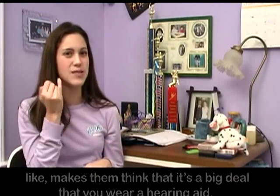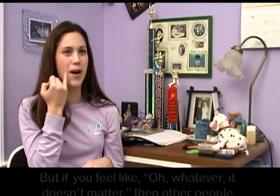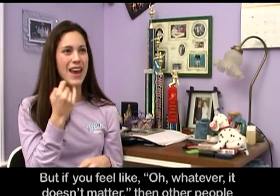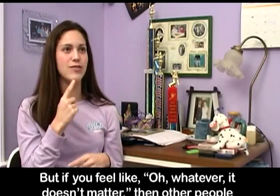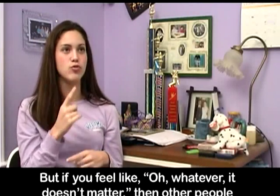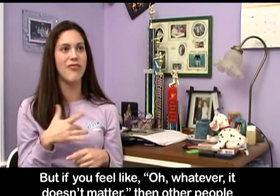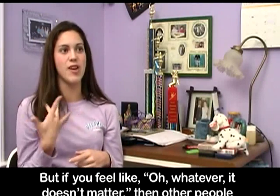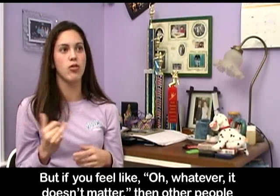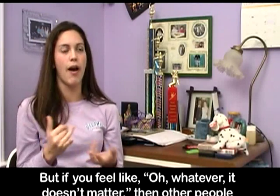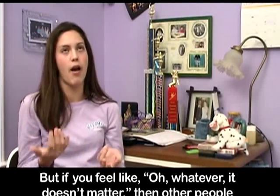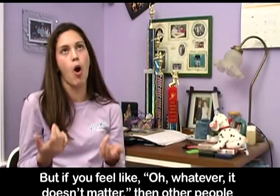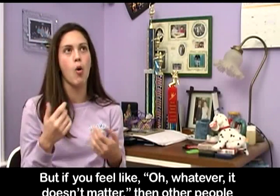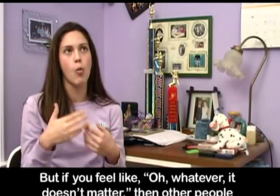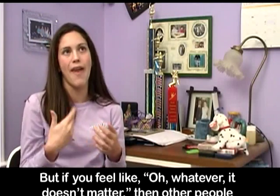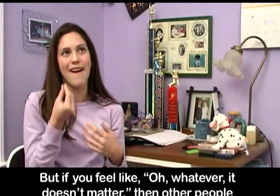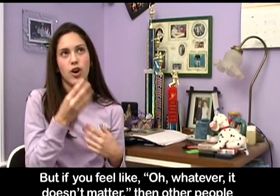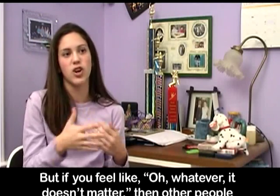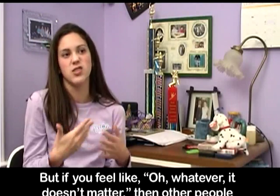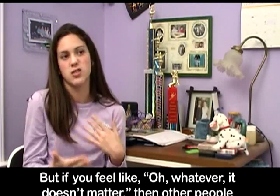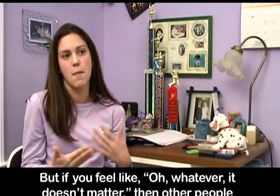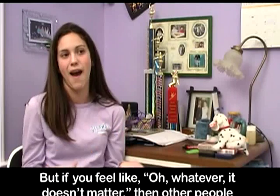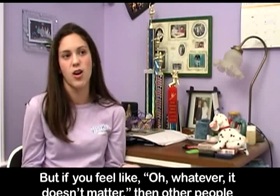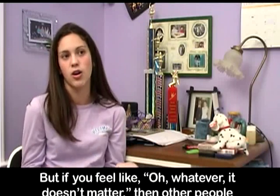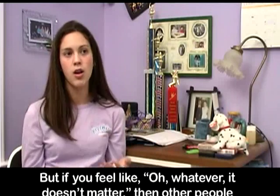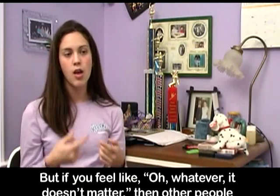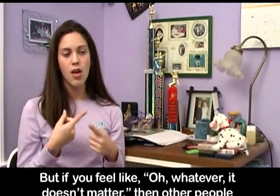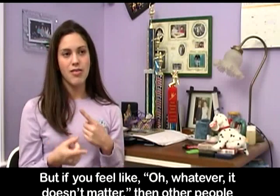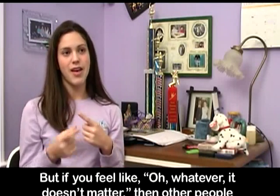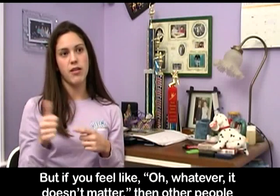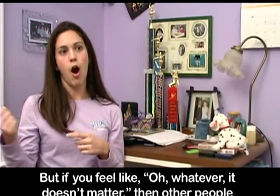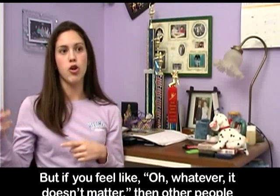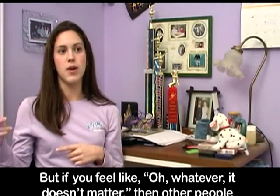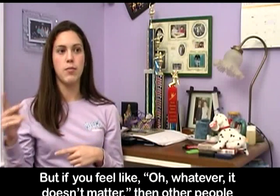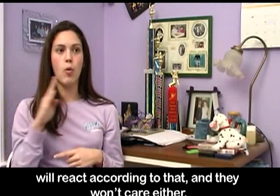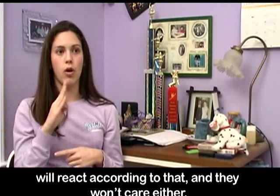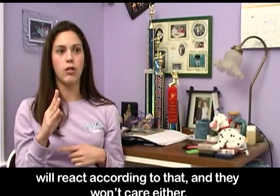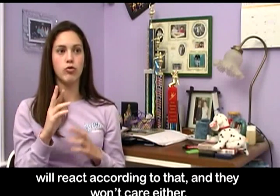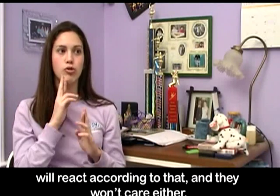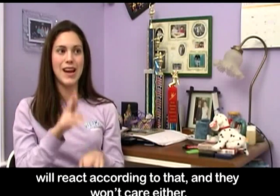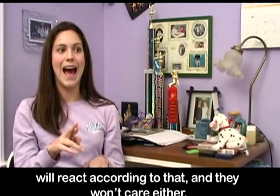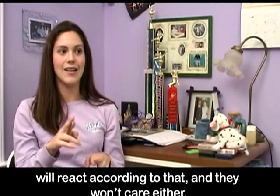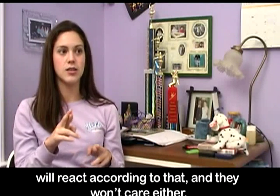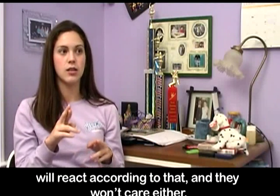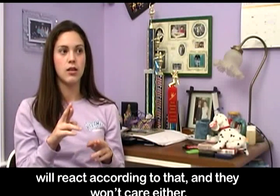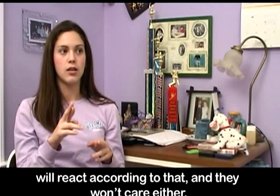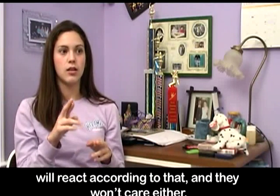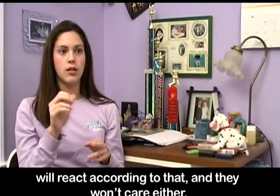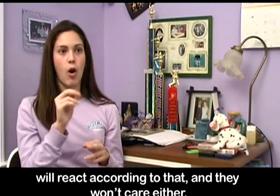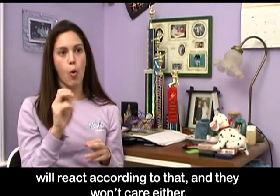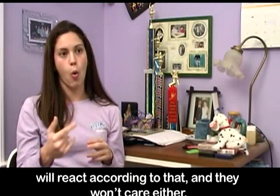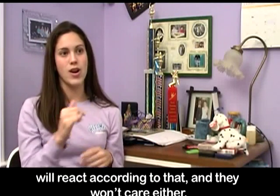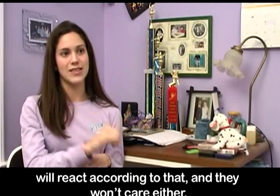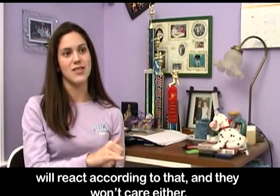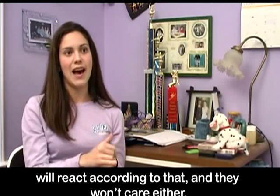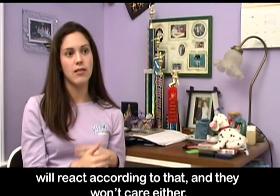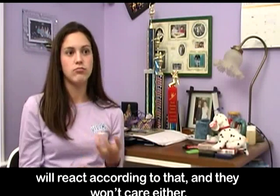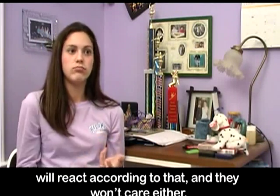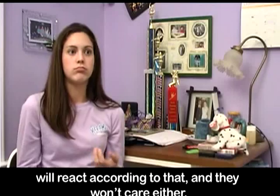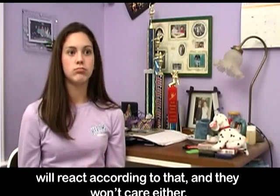But if you feel like, oh, whatever, it doesn't matter, then other people will react according to that, and